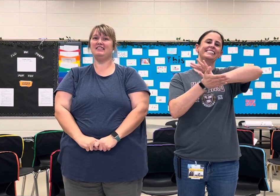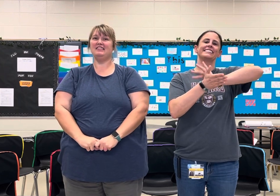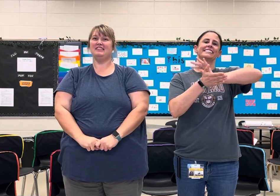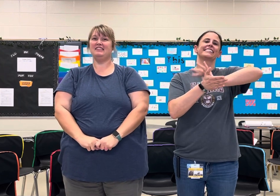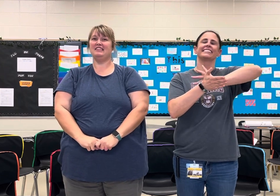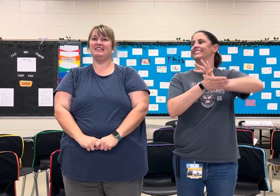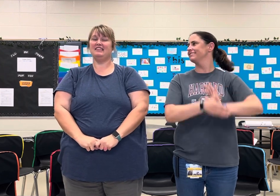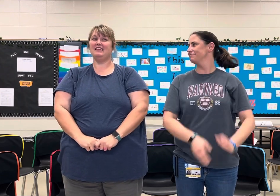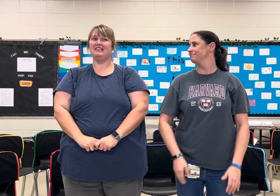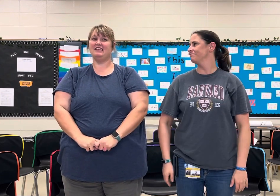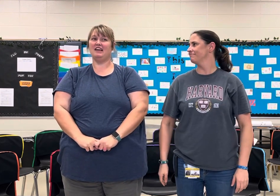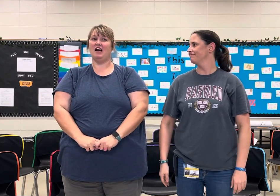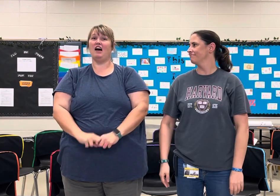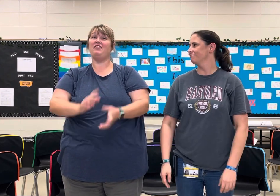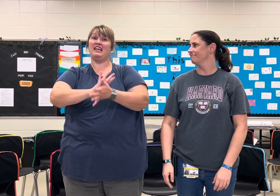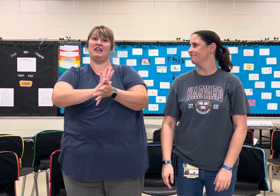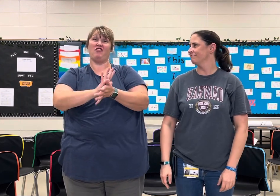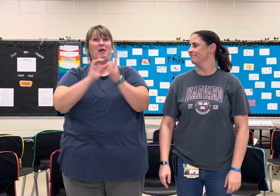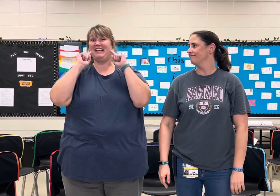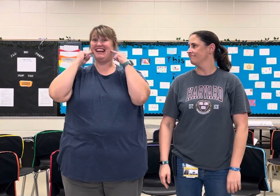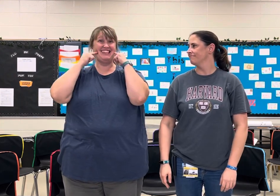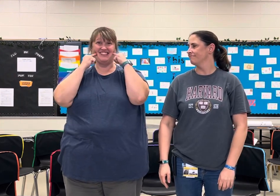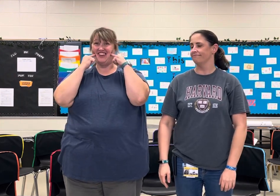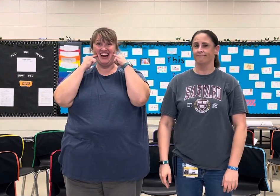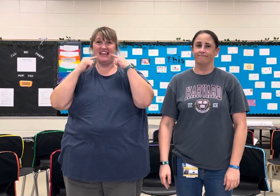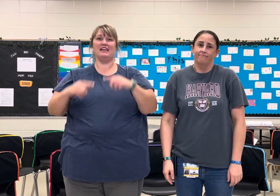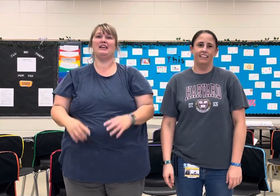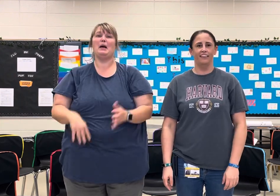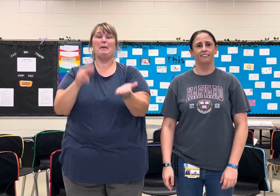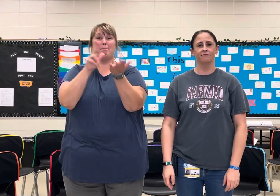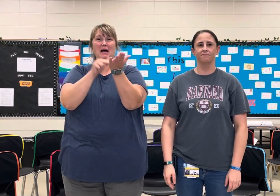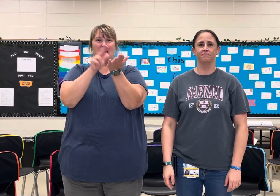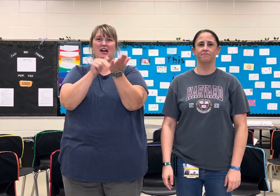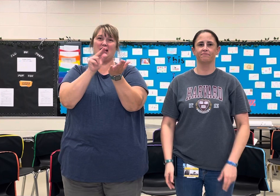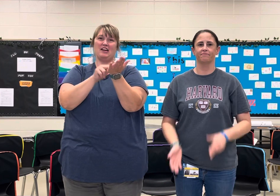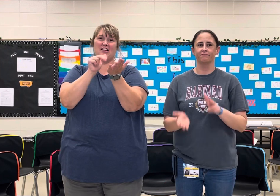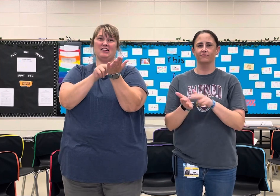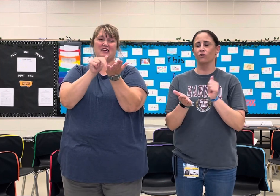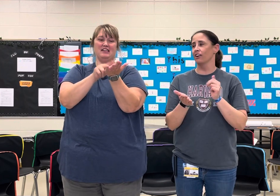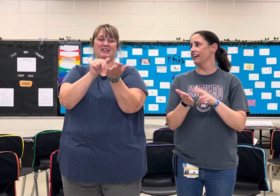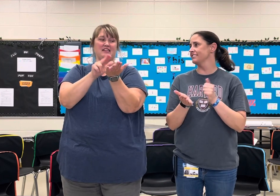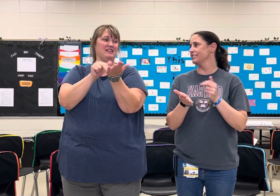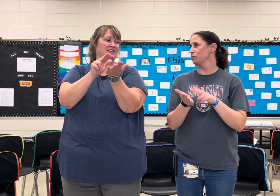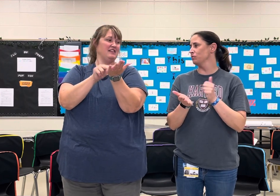cheese. Of the eating variety, not this variety. Yeah. Butter. Or as someone would say,